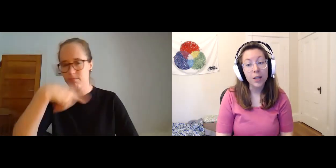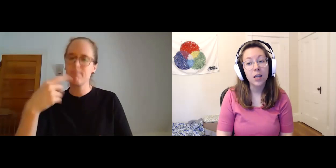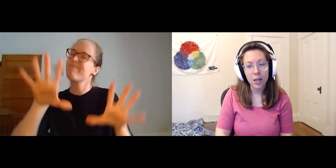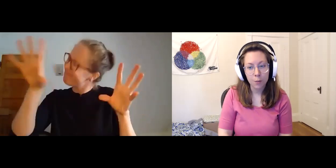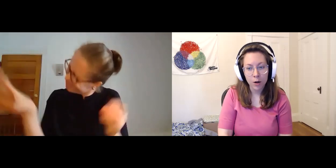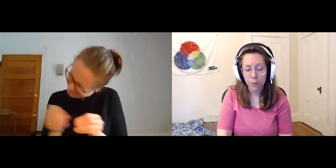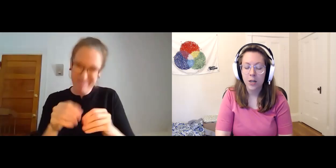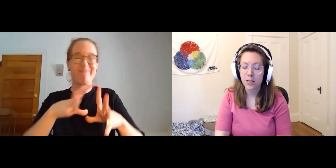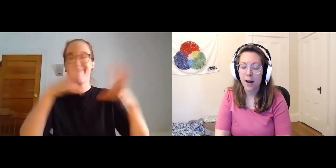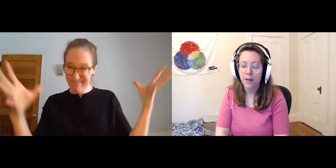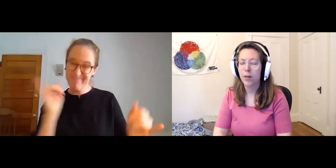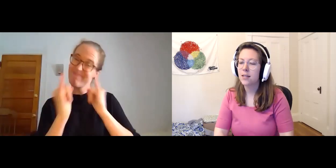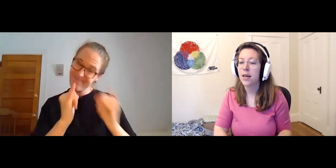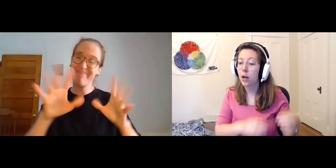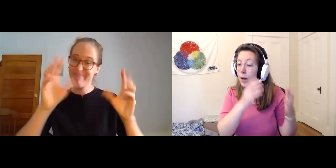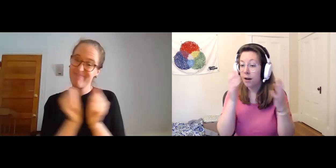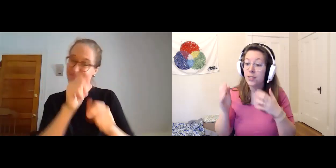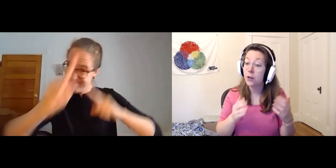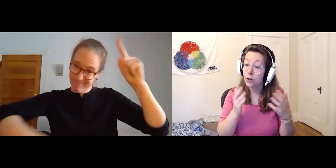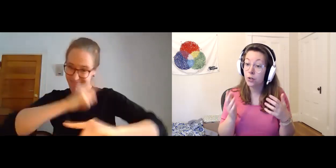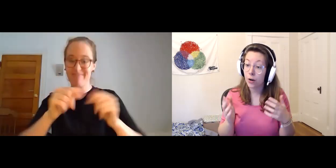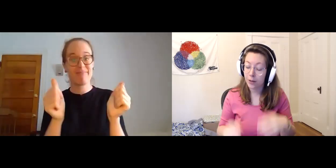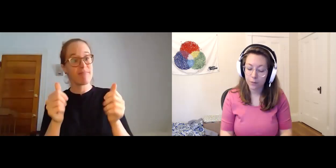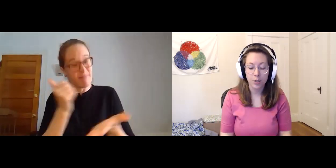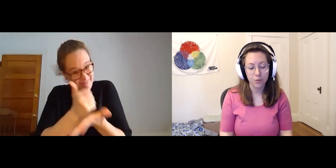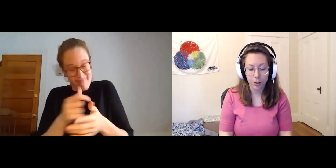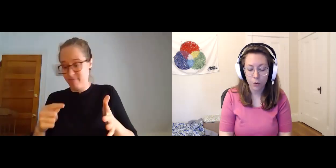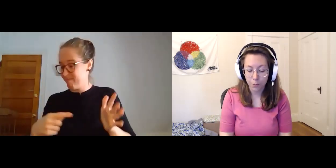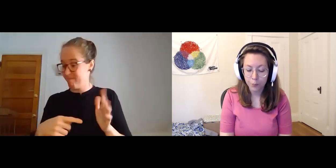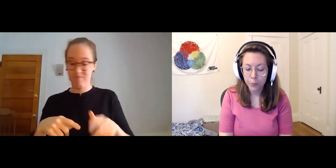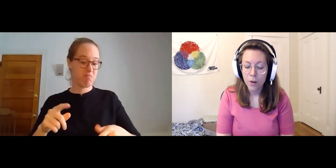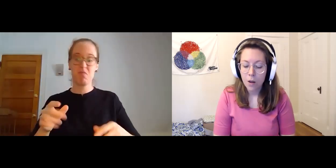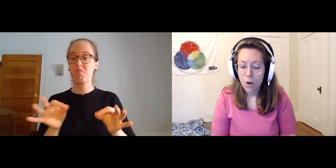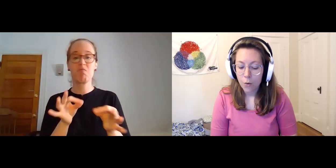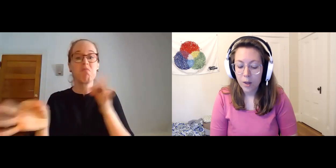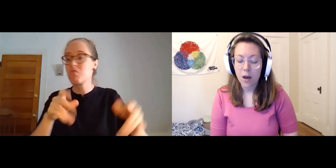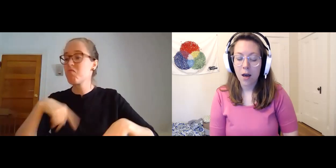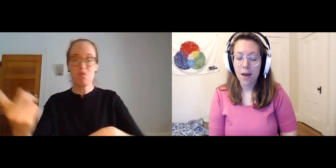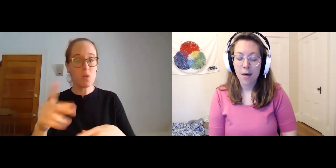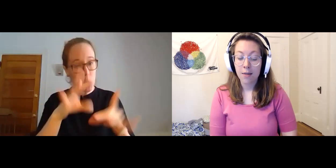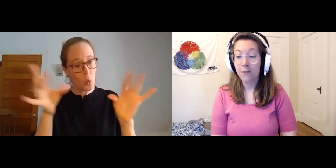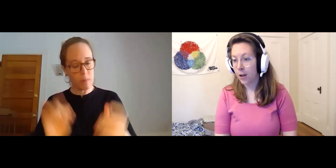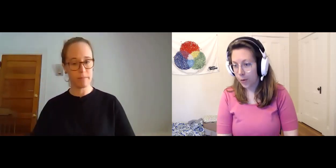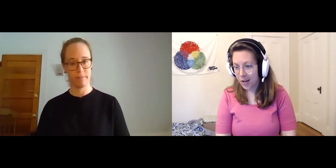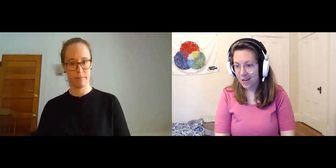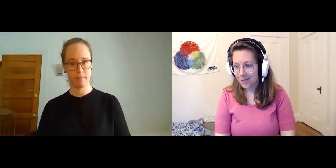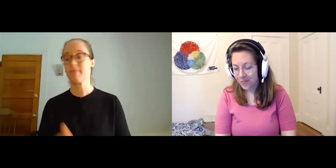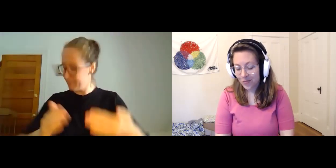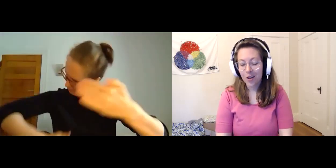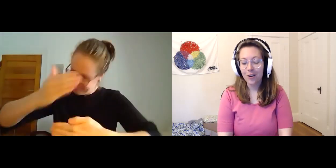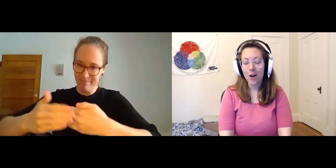are really important when you're signing because they help kind of tell your story, which is really cool. We, the following